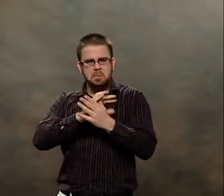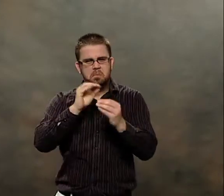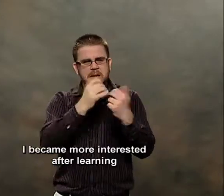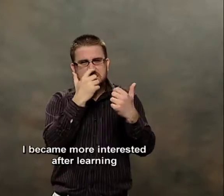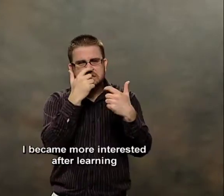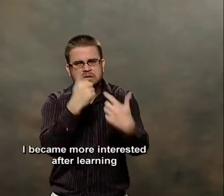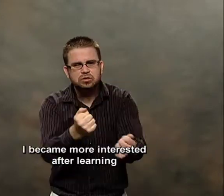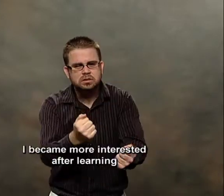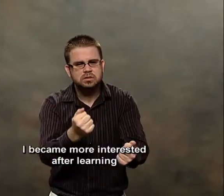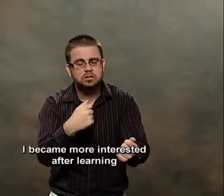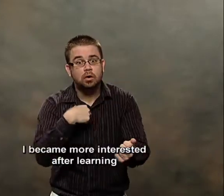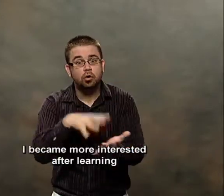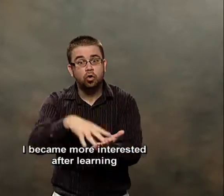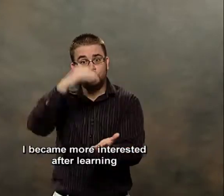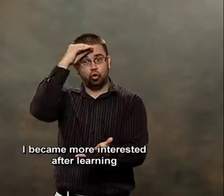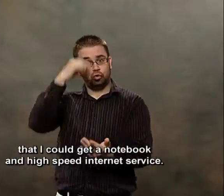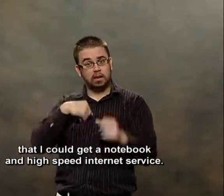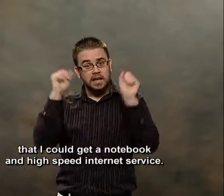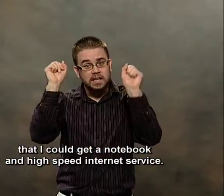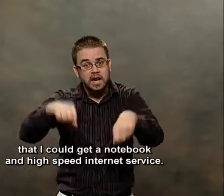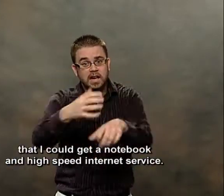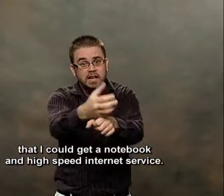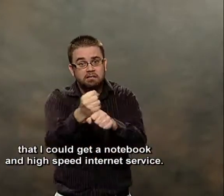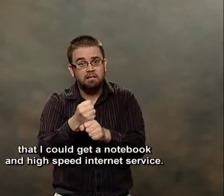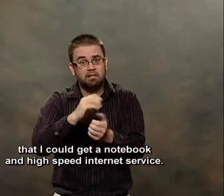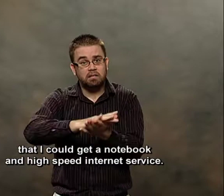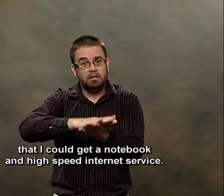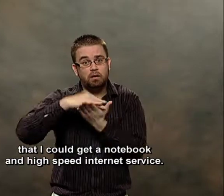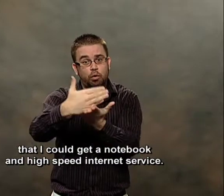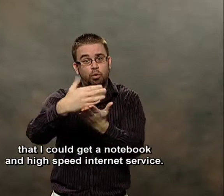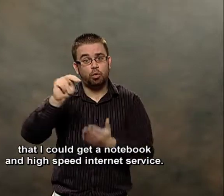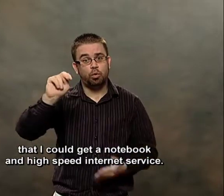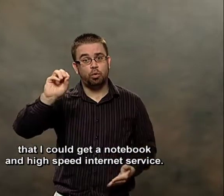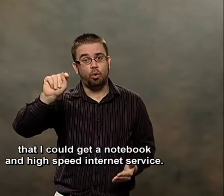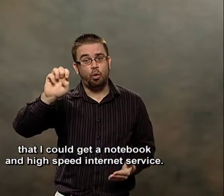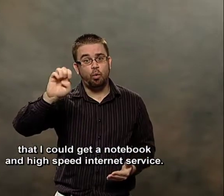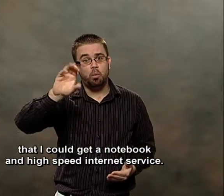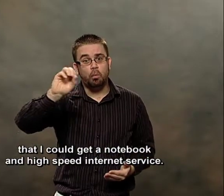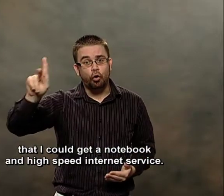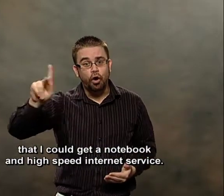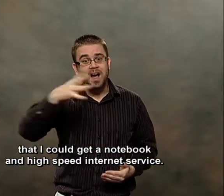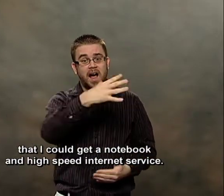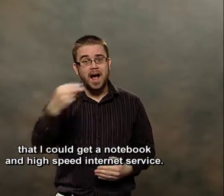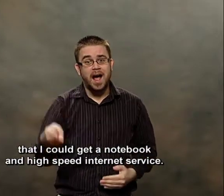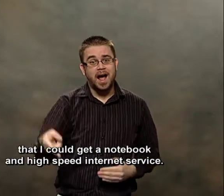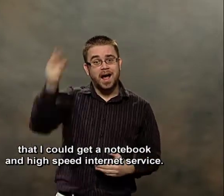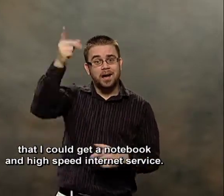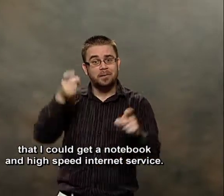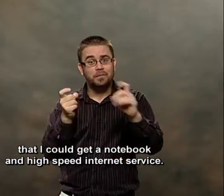I became more interested after learning that I could get a notebook and high-speed internet service.